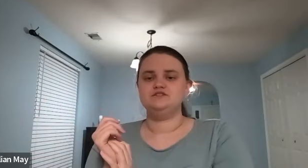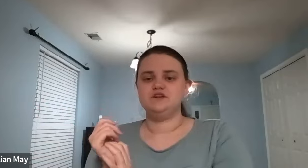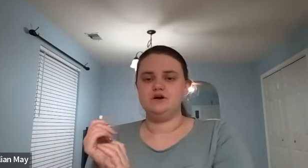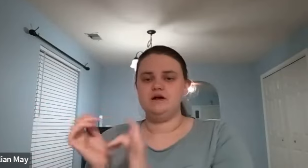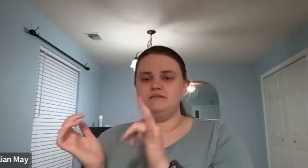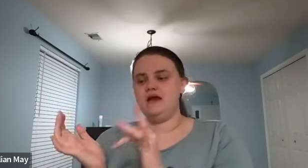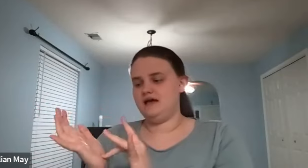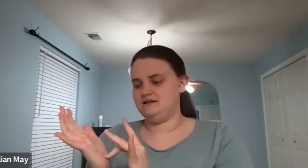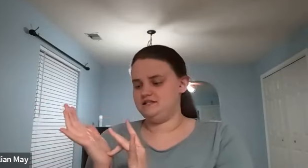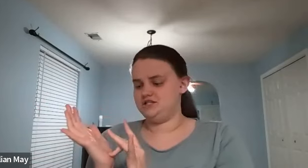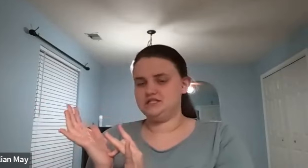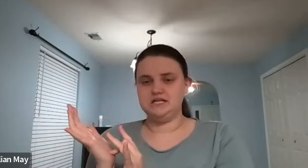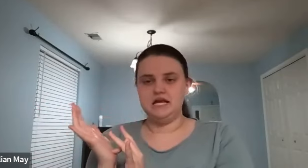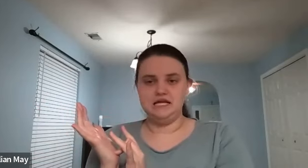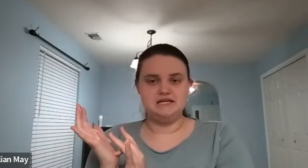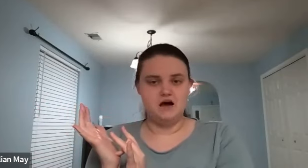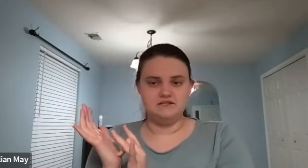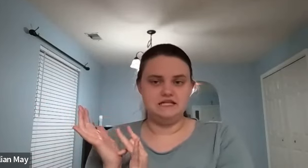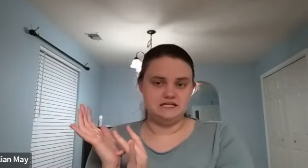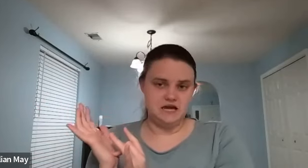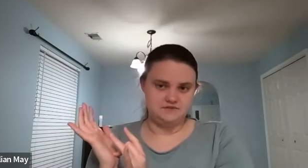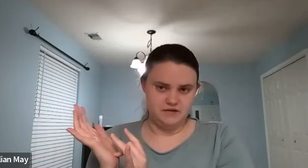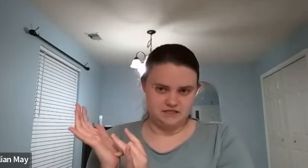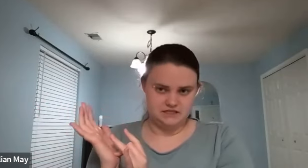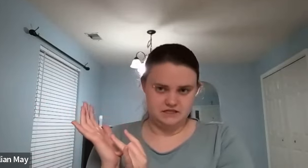So, and that is just obviously any types of medicine.